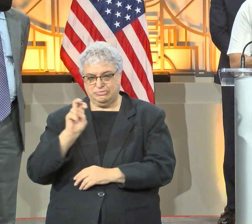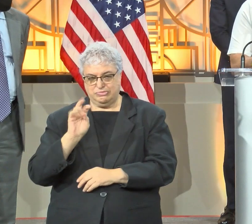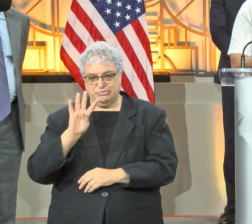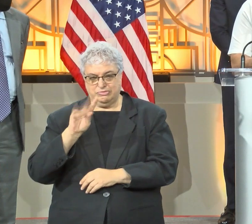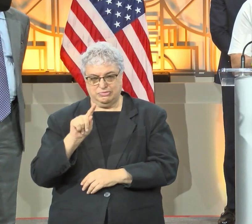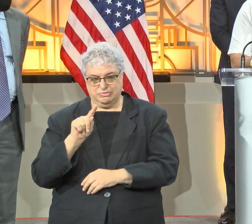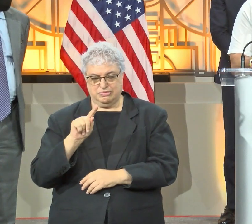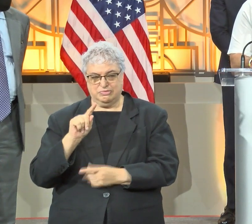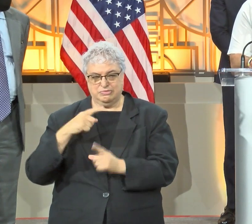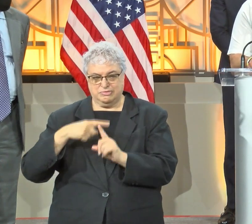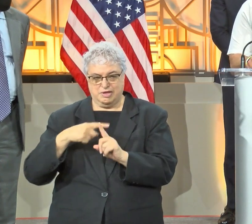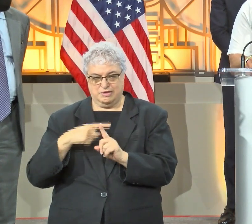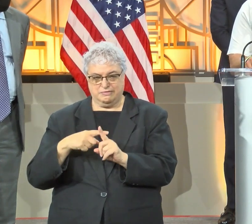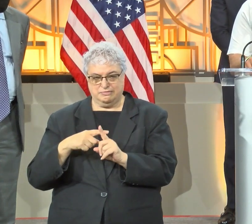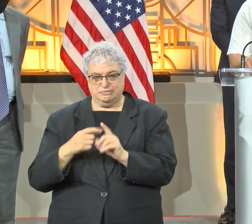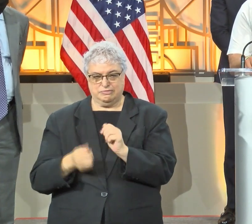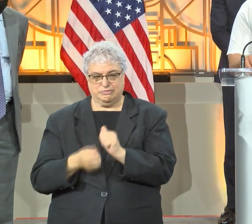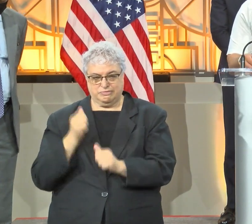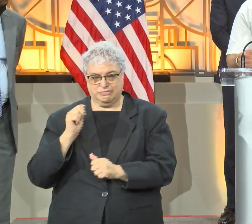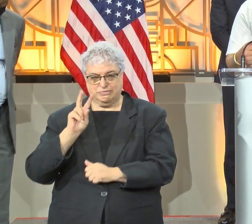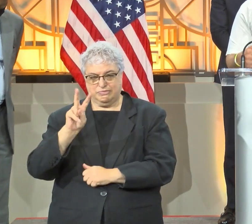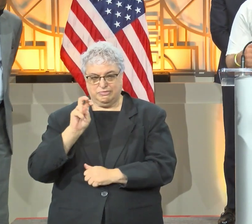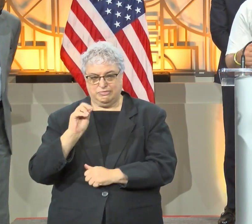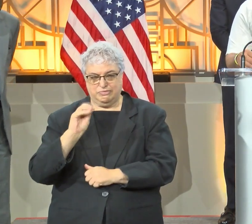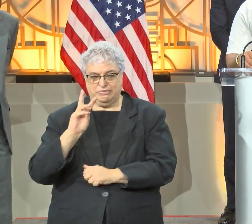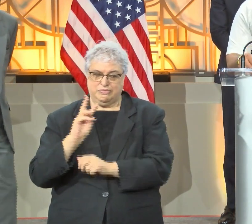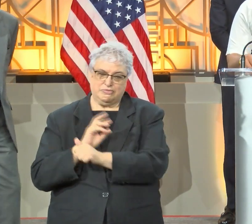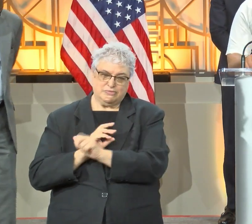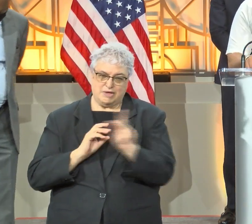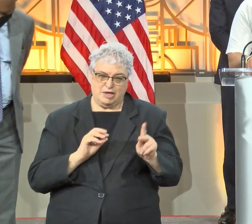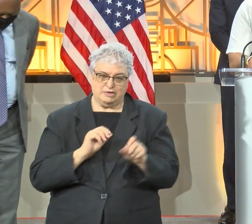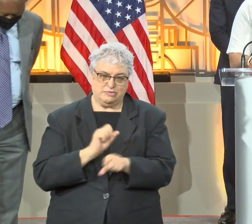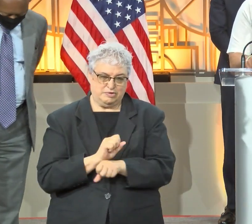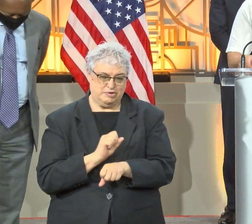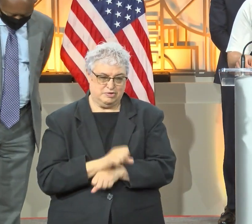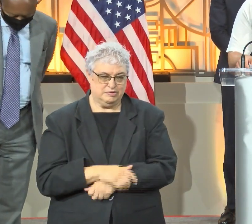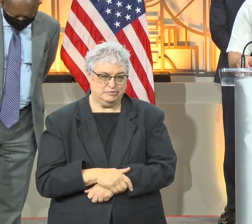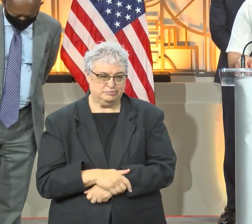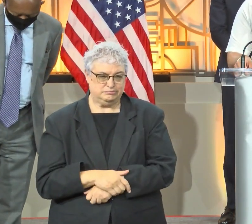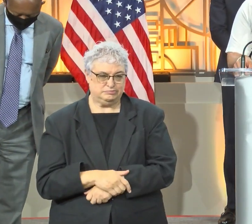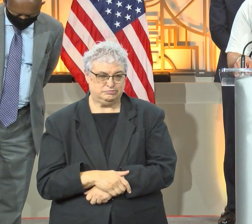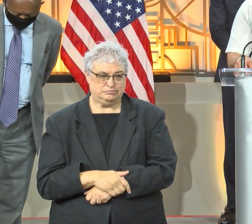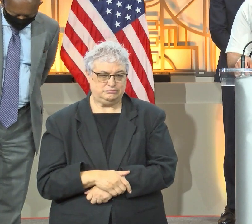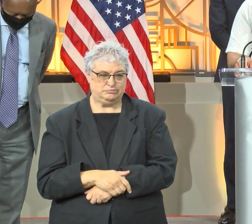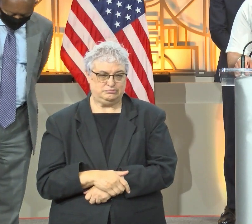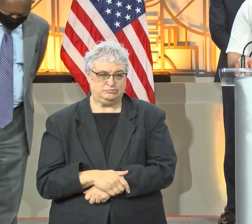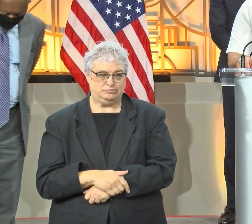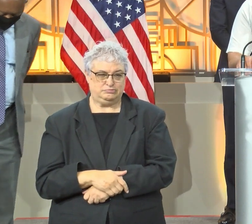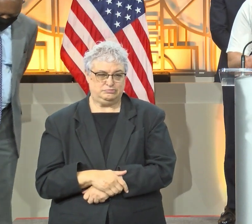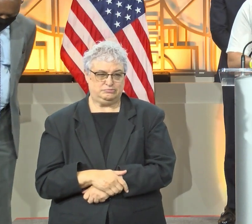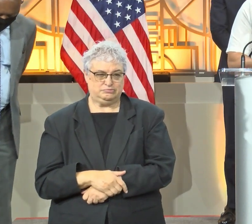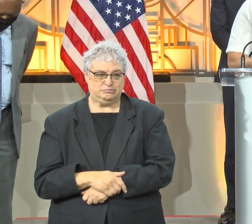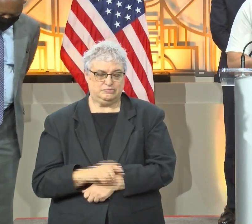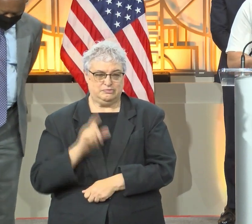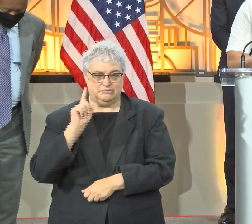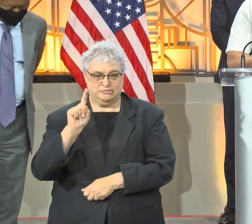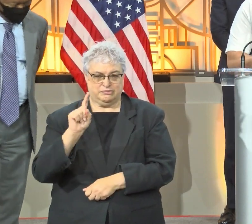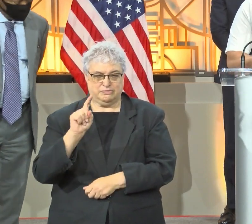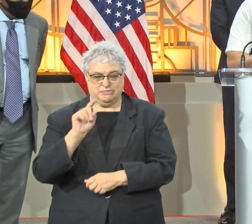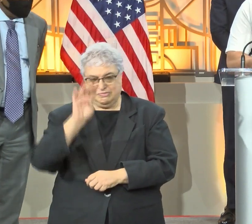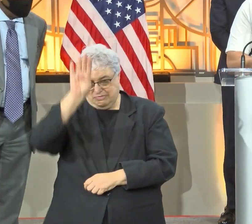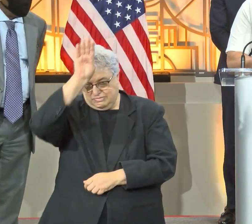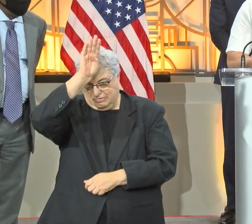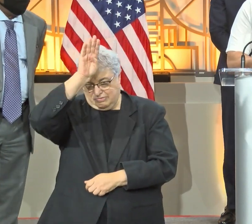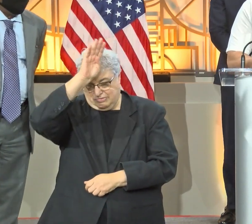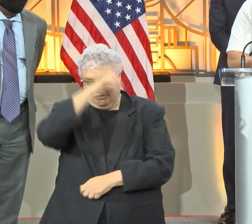241 that have been positive. The majority of those, 206, have returned to work. At this moment, we have just one firefighter who